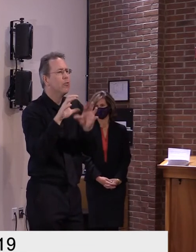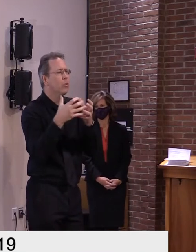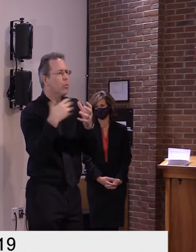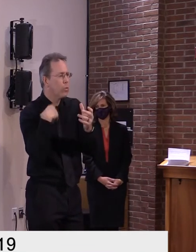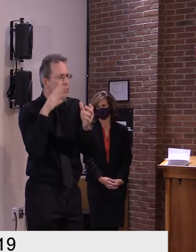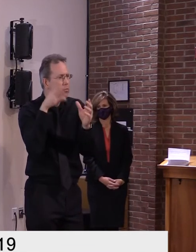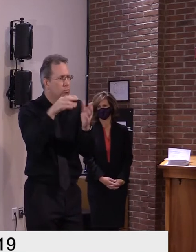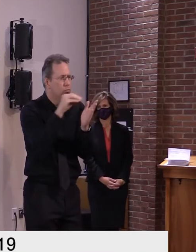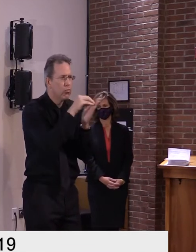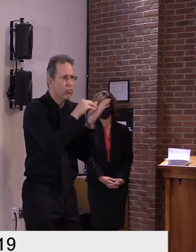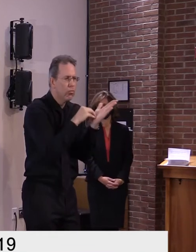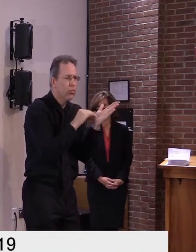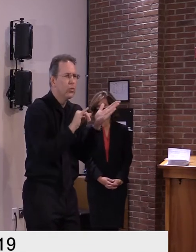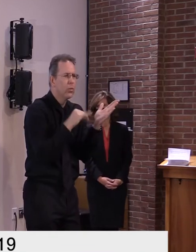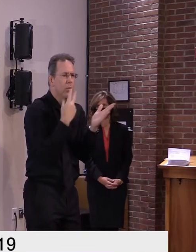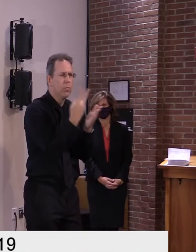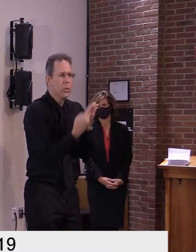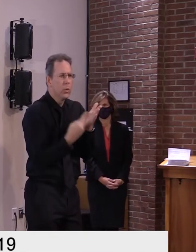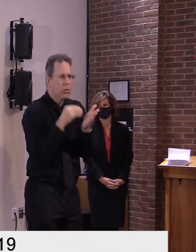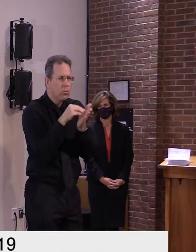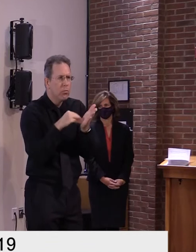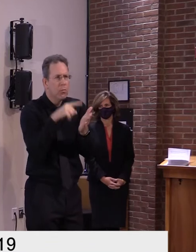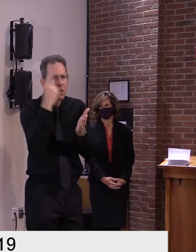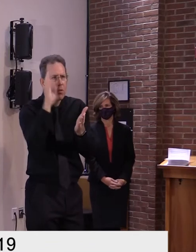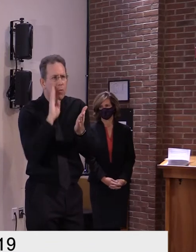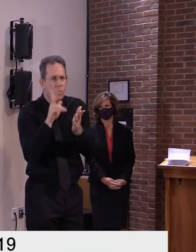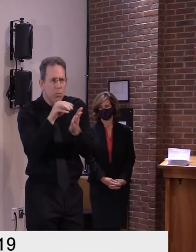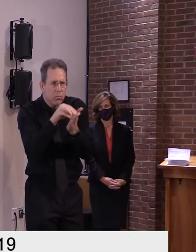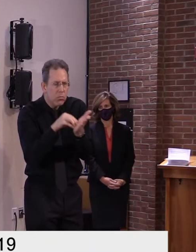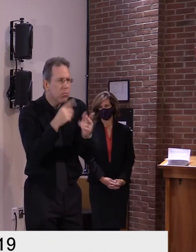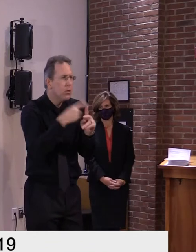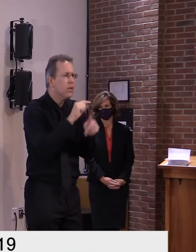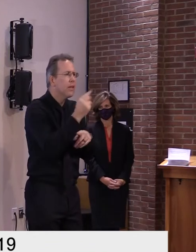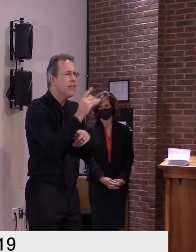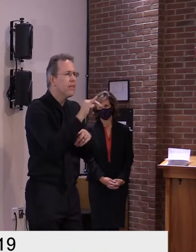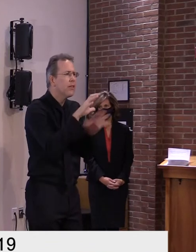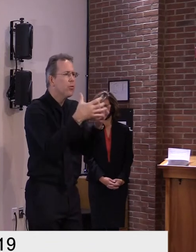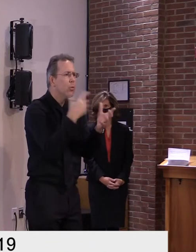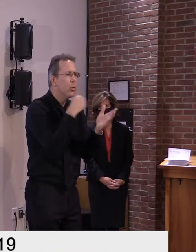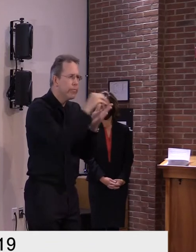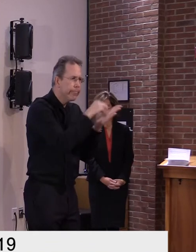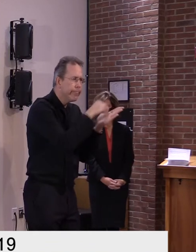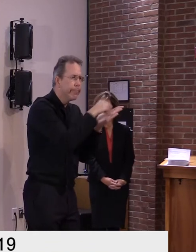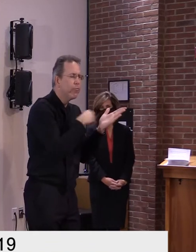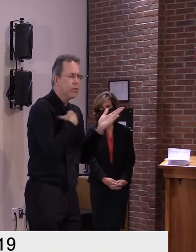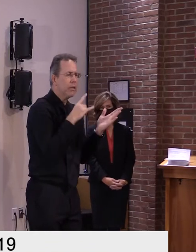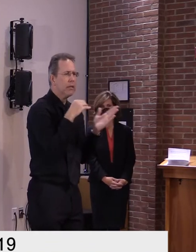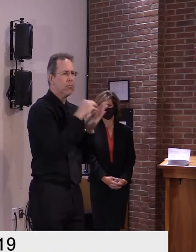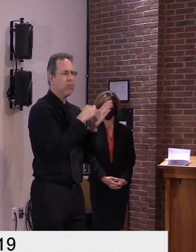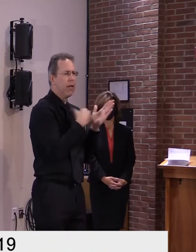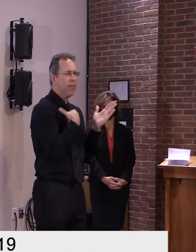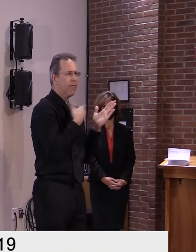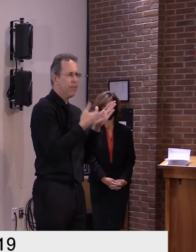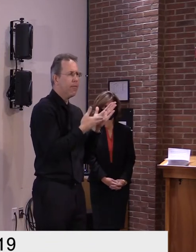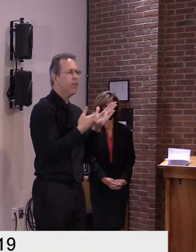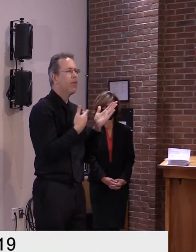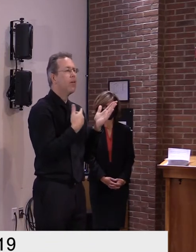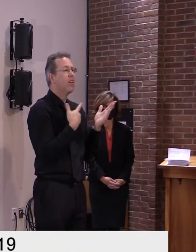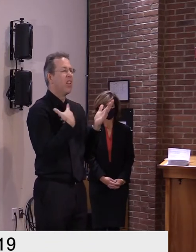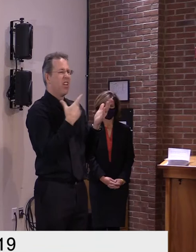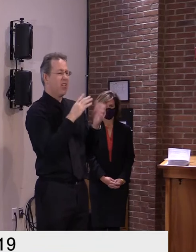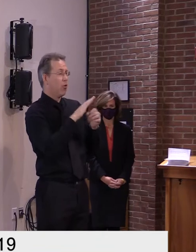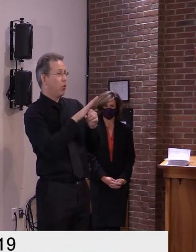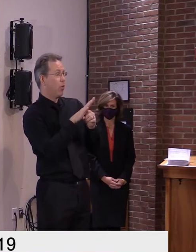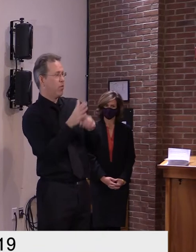Traditionally, in vaccination, if you look at vaccination as an entire field, from measles to